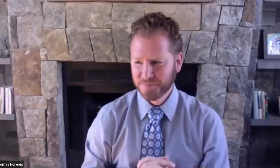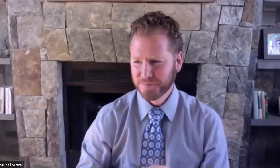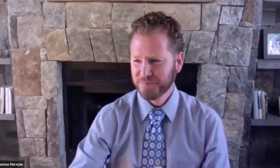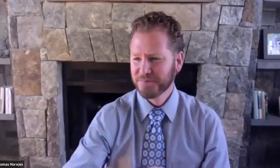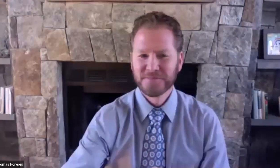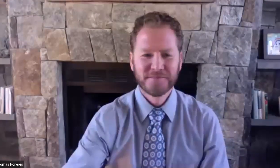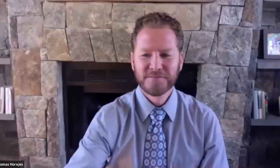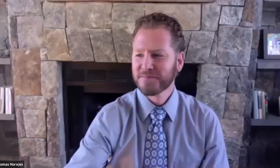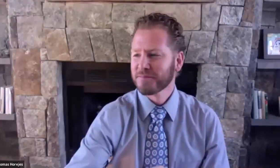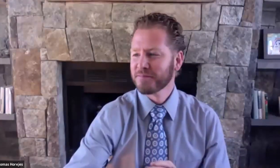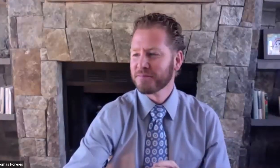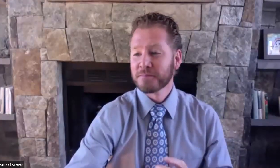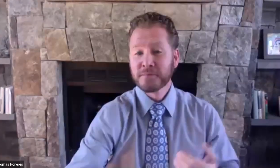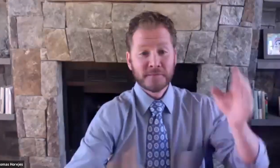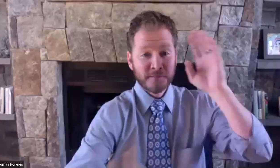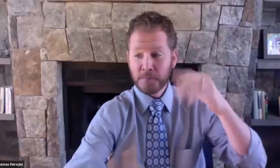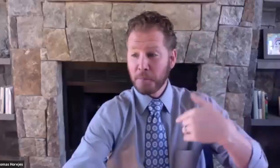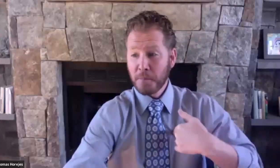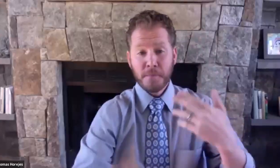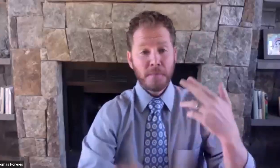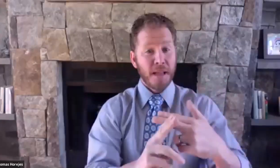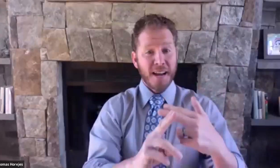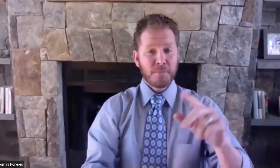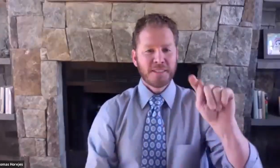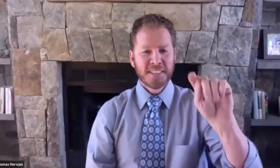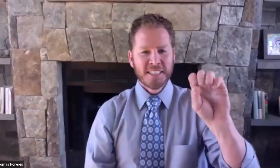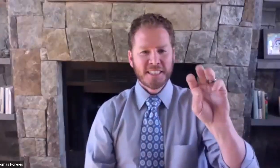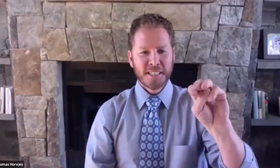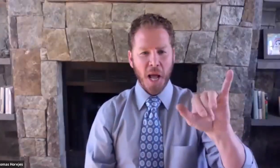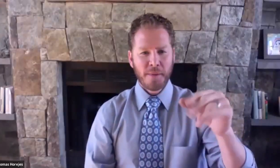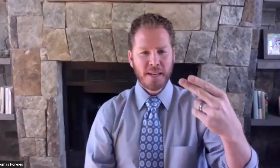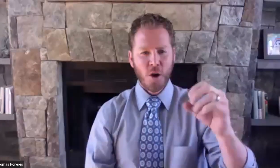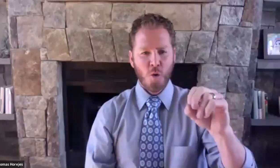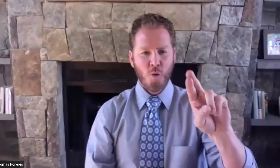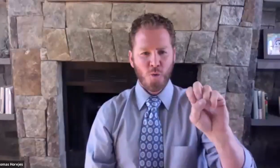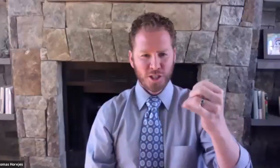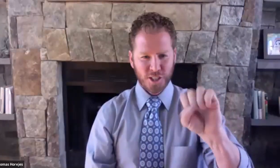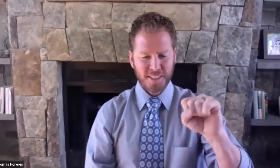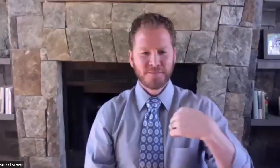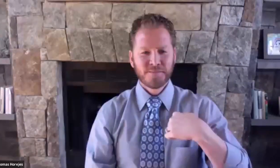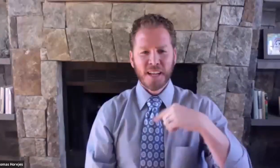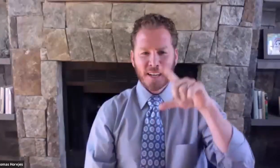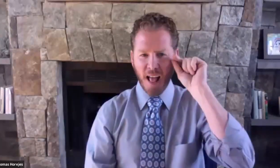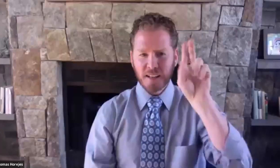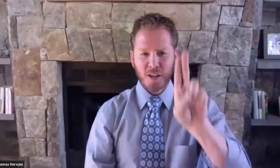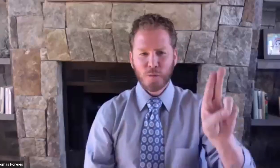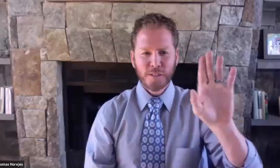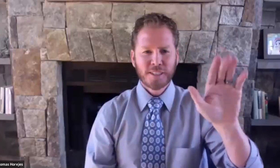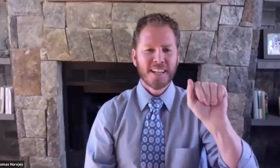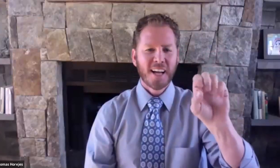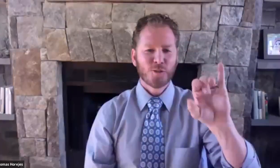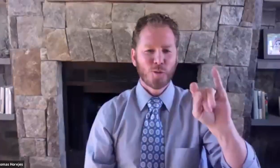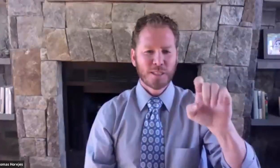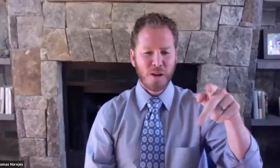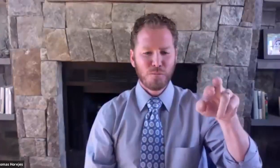the Q&A feature to ask a question. My name is Tommy Horges, and I